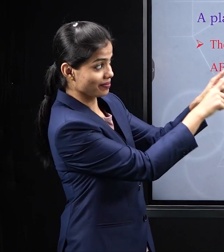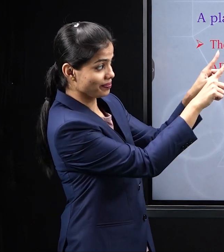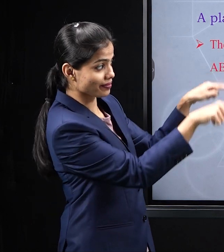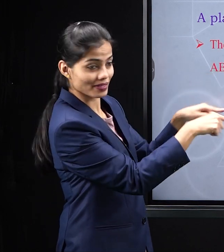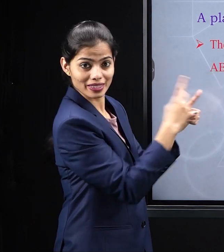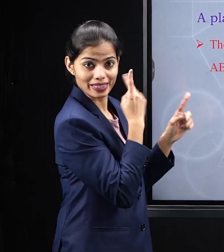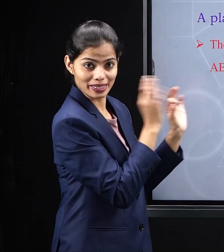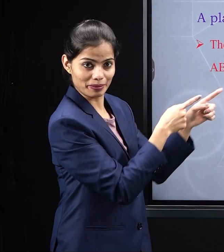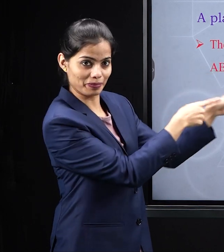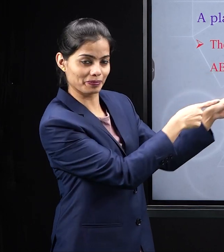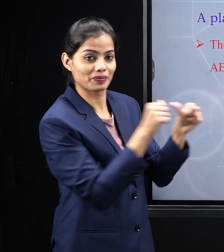quadrilateral ABCD.